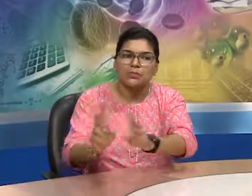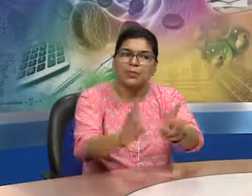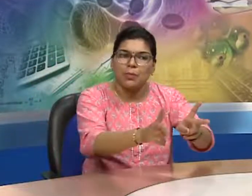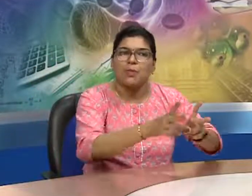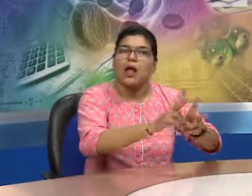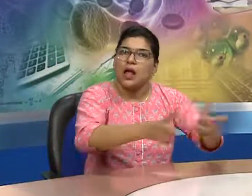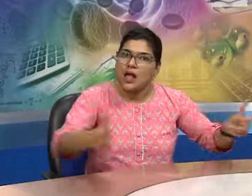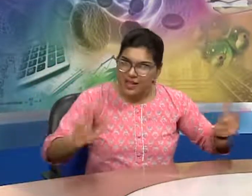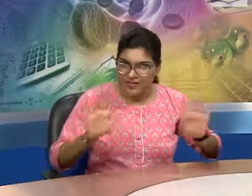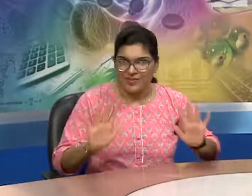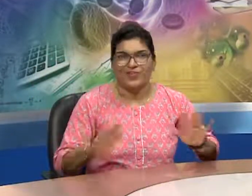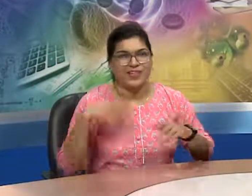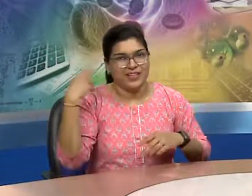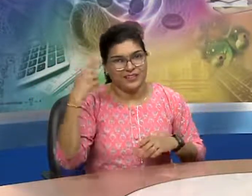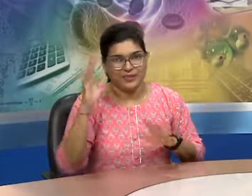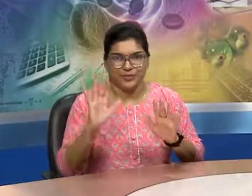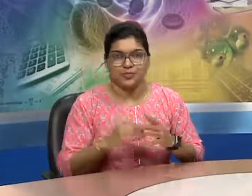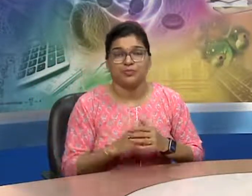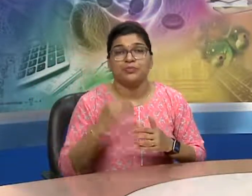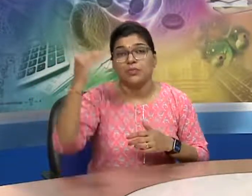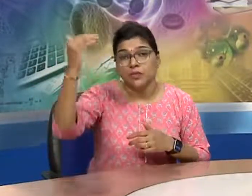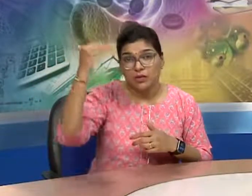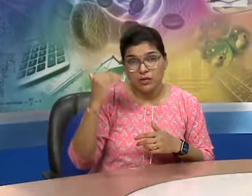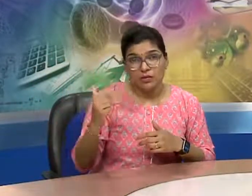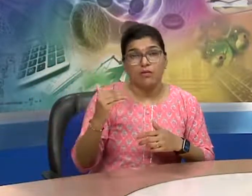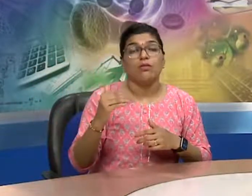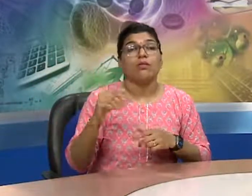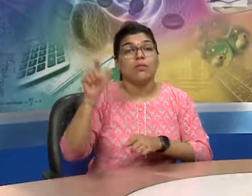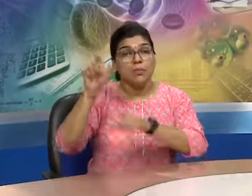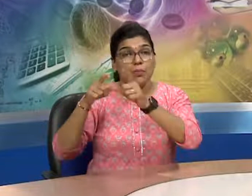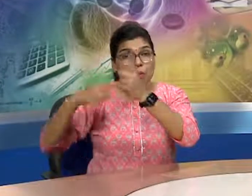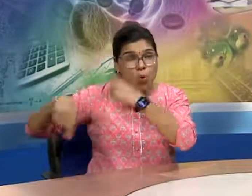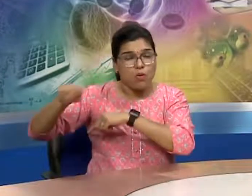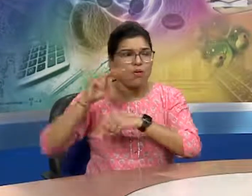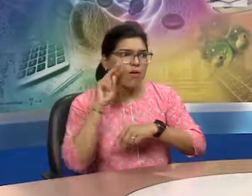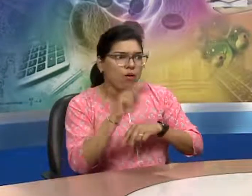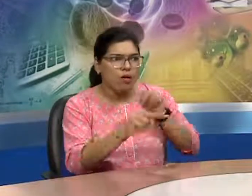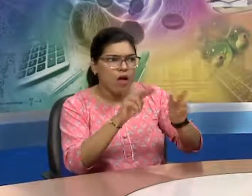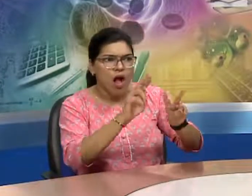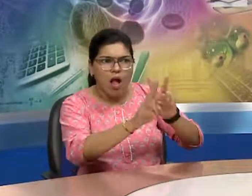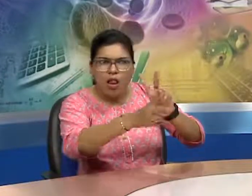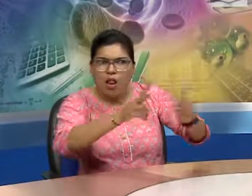all those scientific community people all over the world.